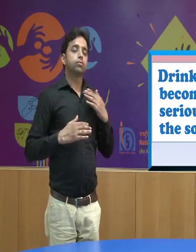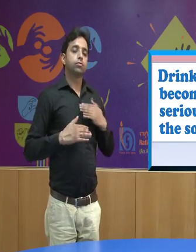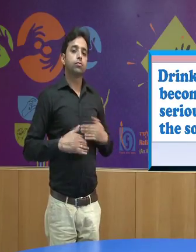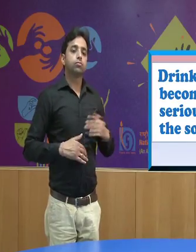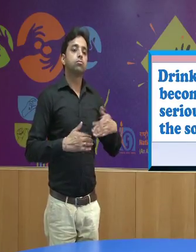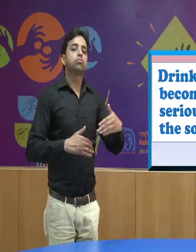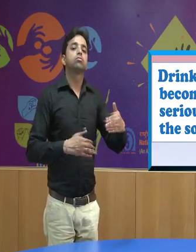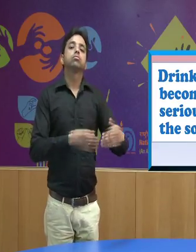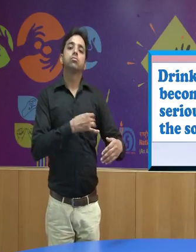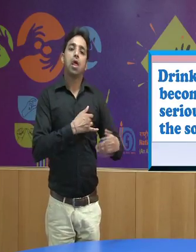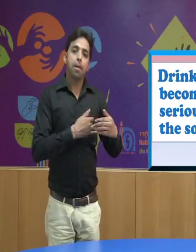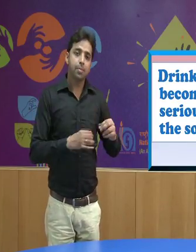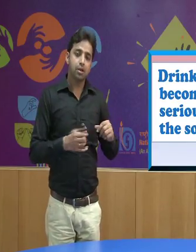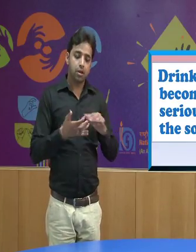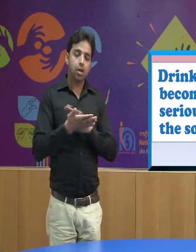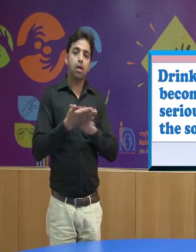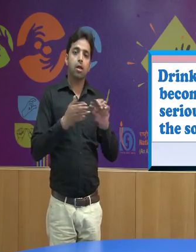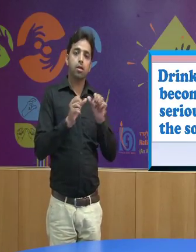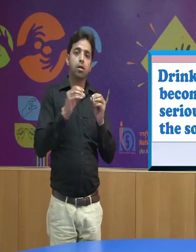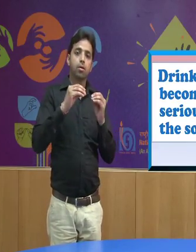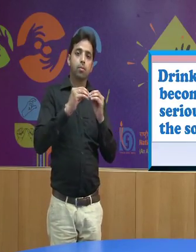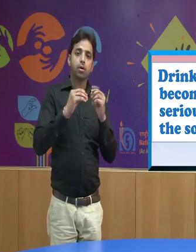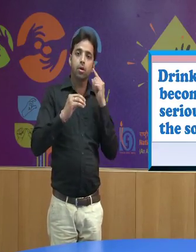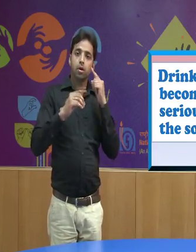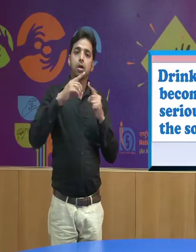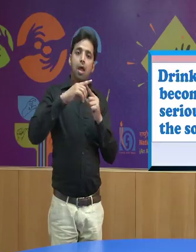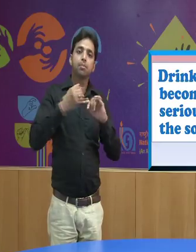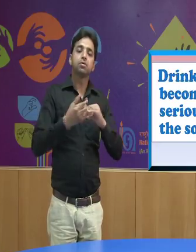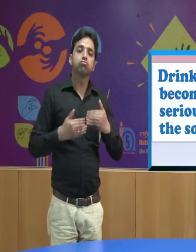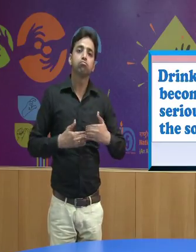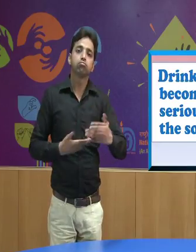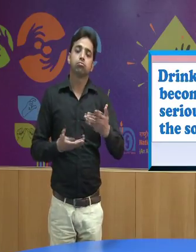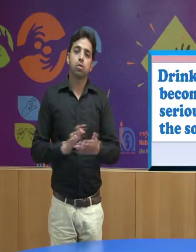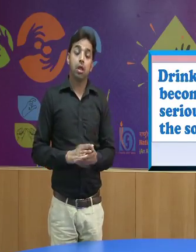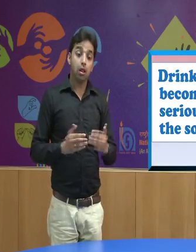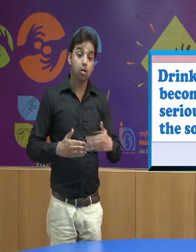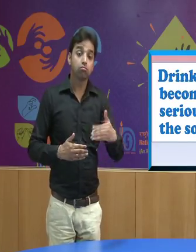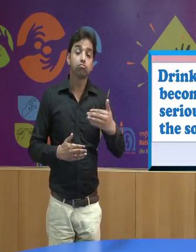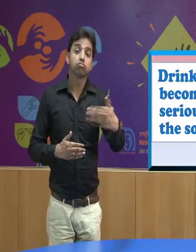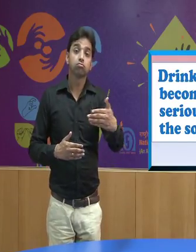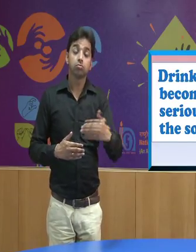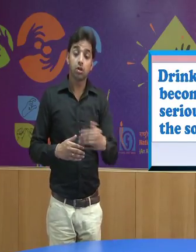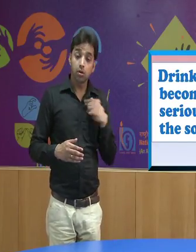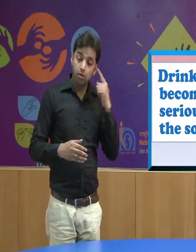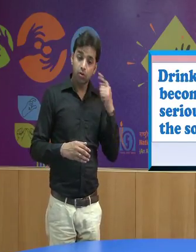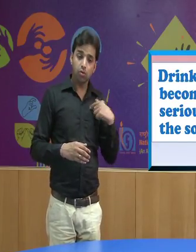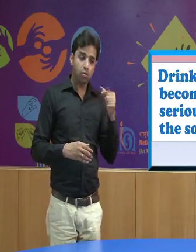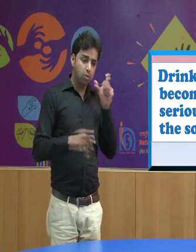and then that time they are not able to leave it even if they want to.